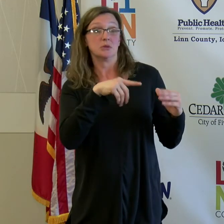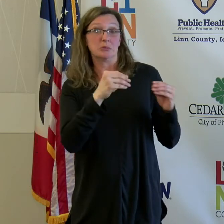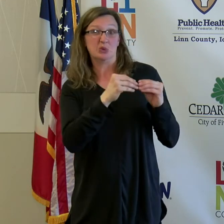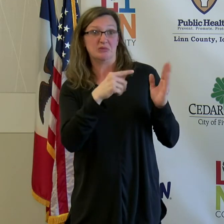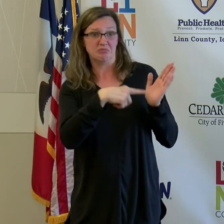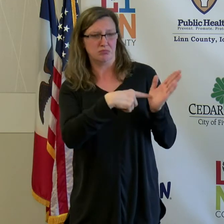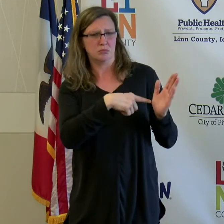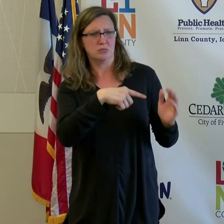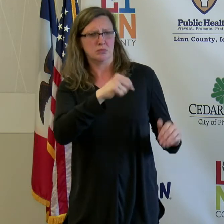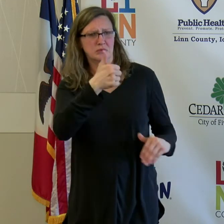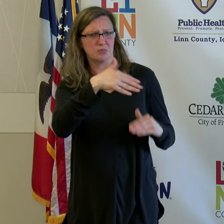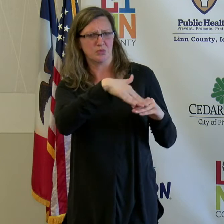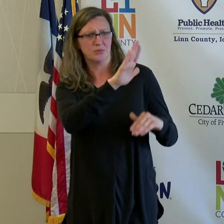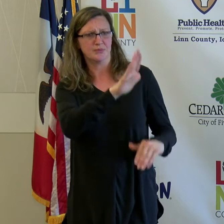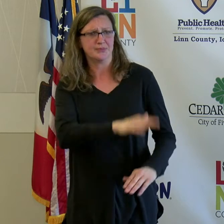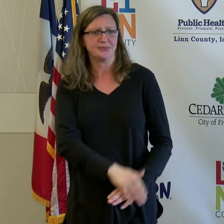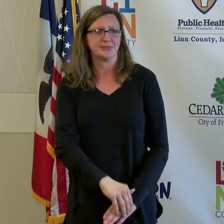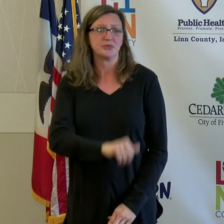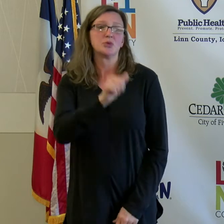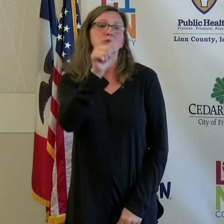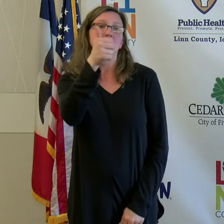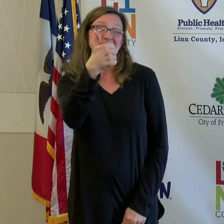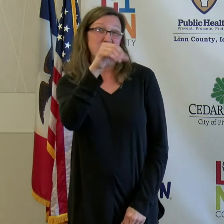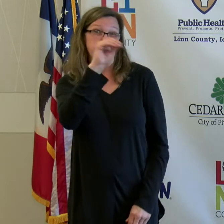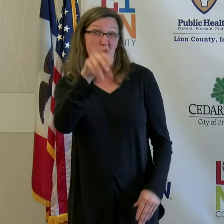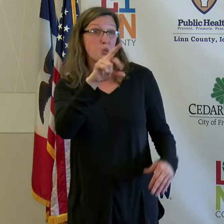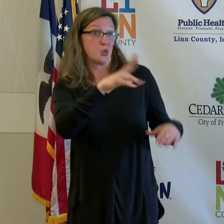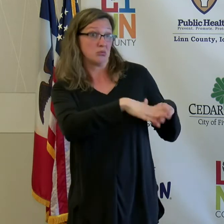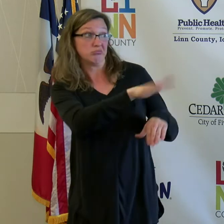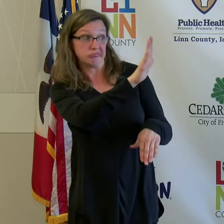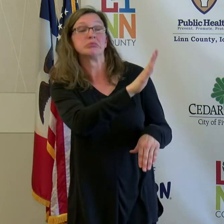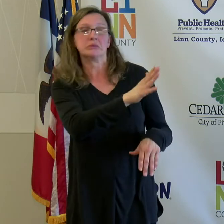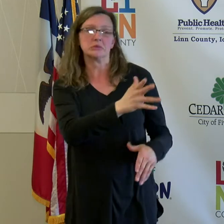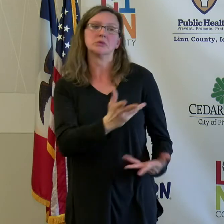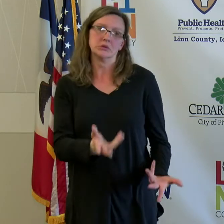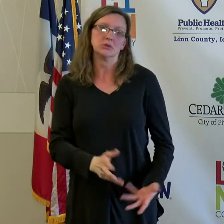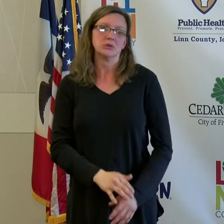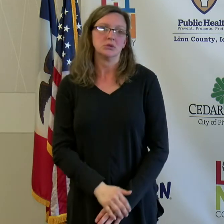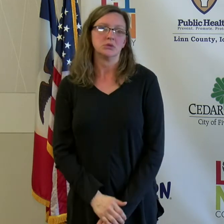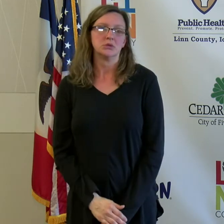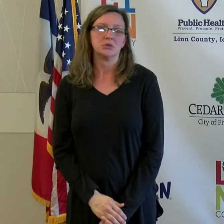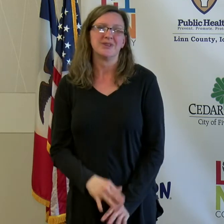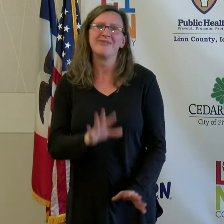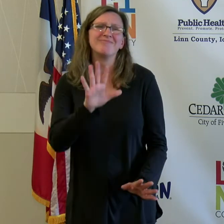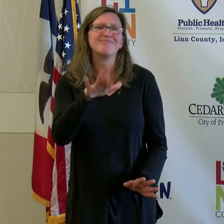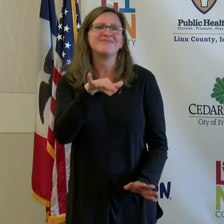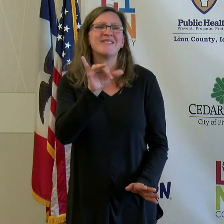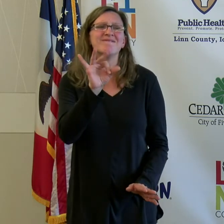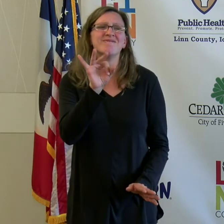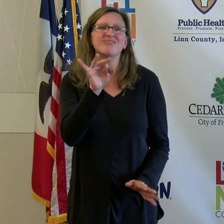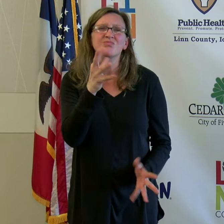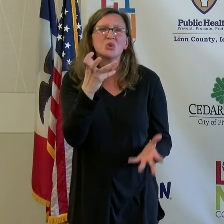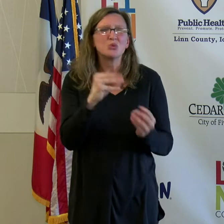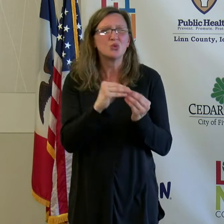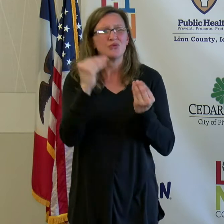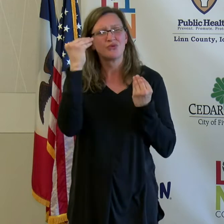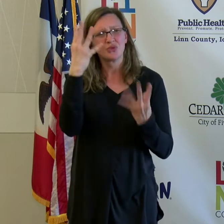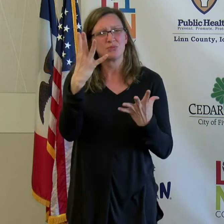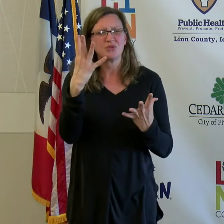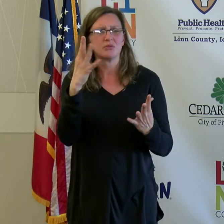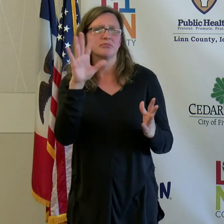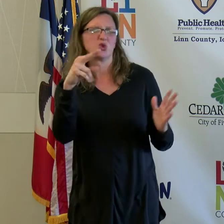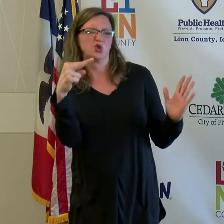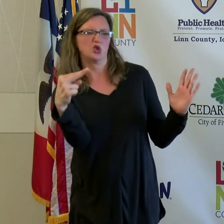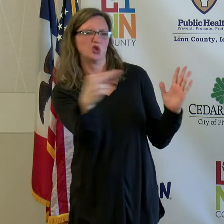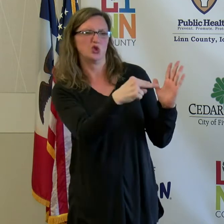to report, look at the Iowa Department of Public Health website. There is a reporting tool located on